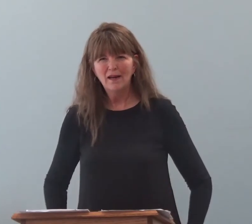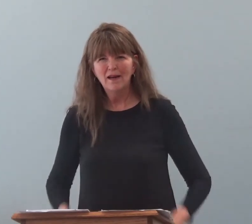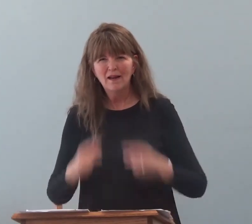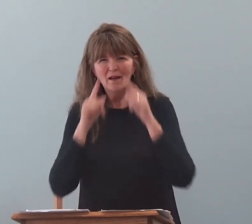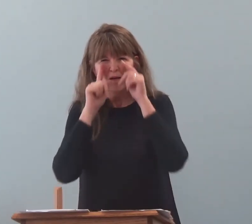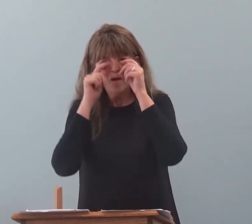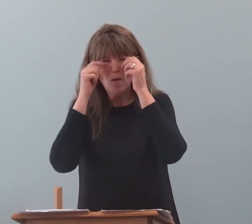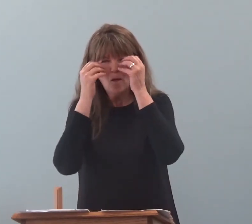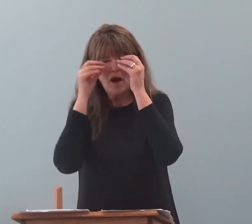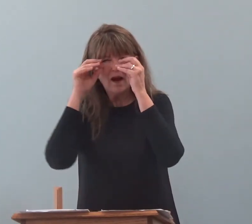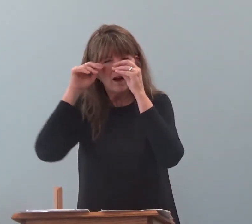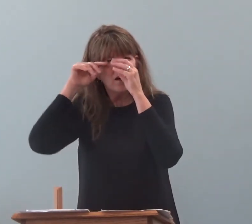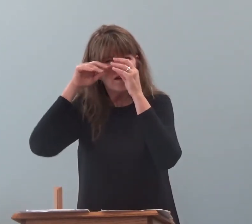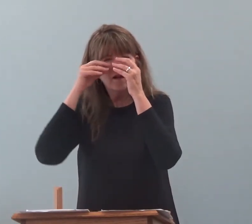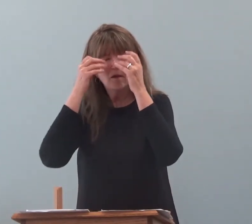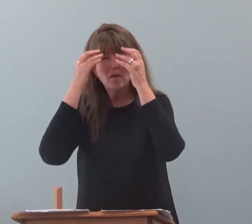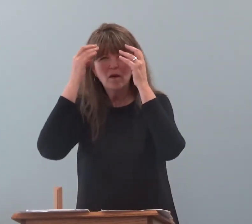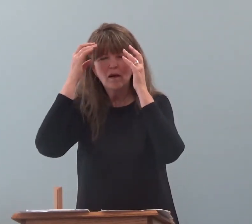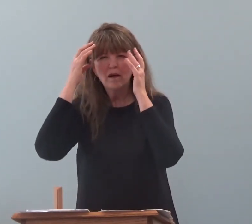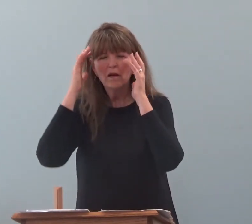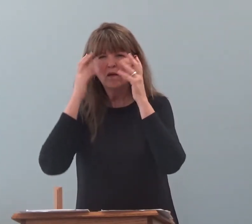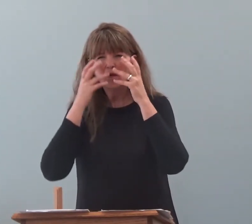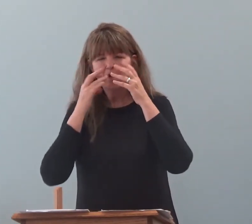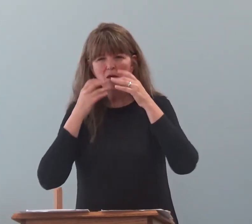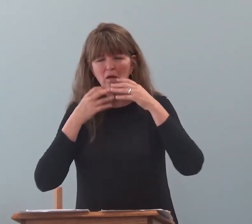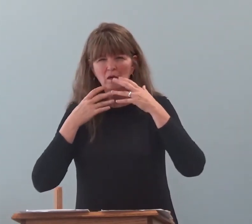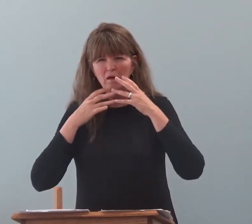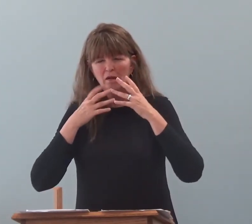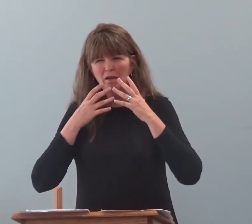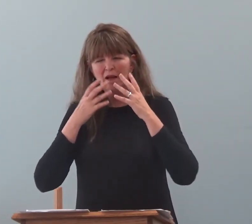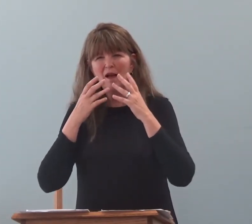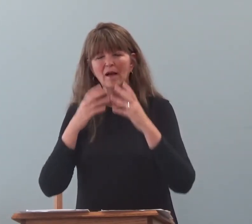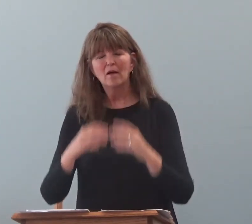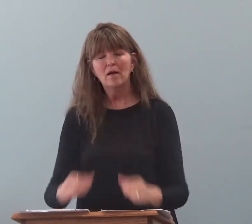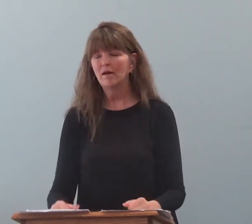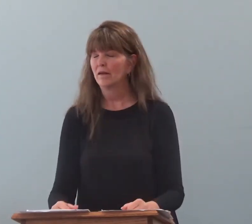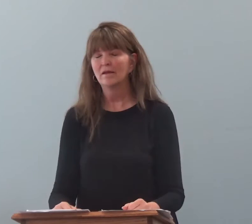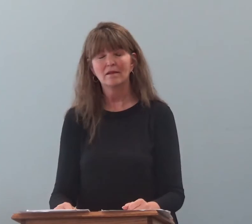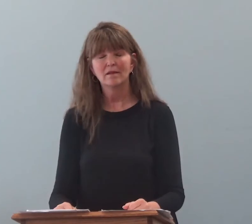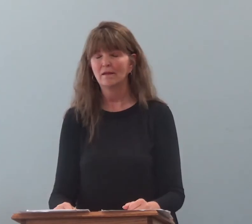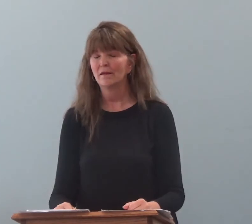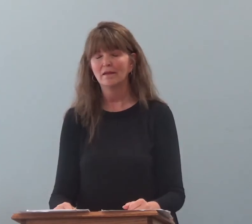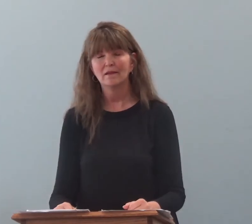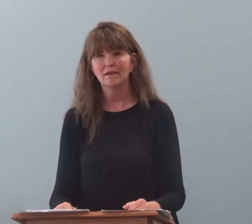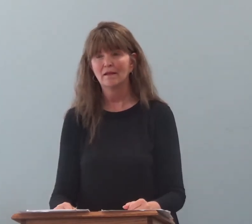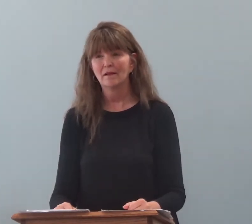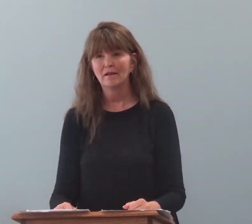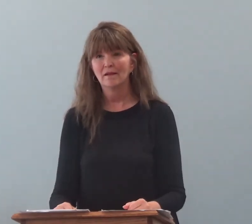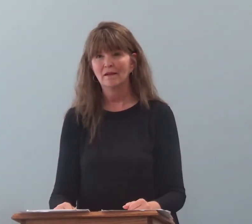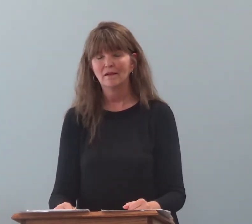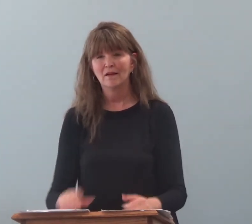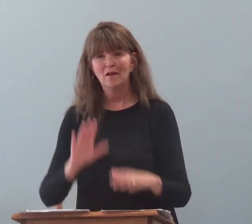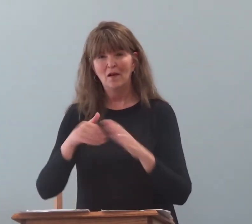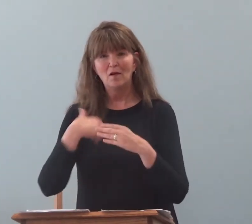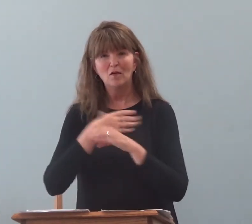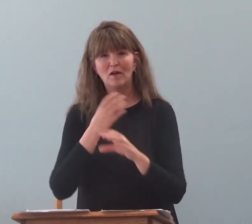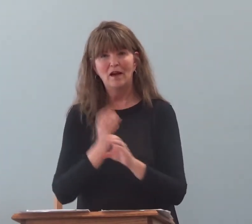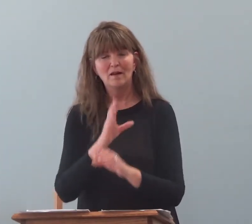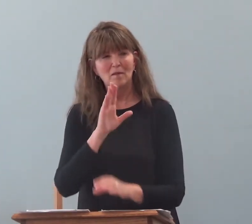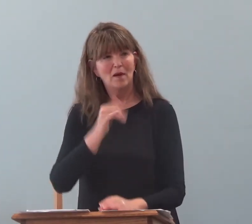this one little trivial part of our body was all created by God.